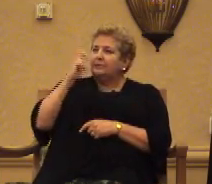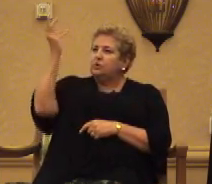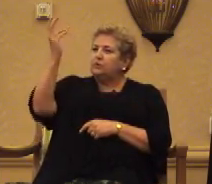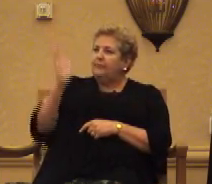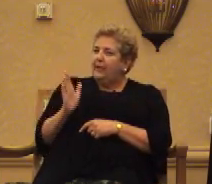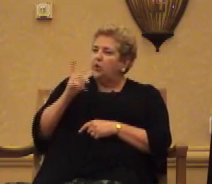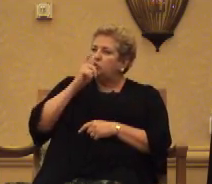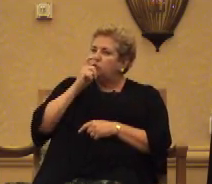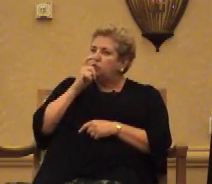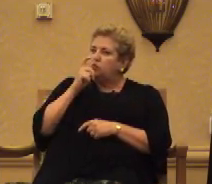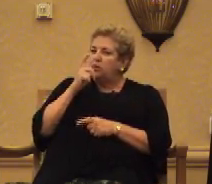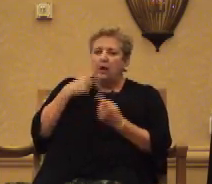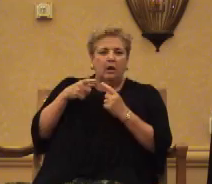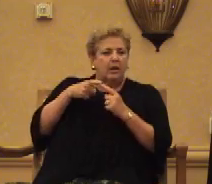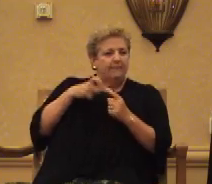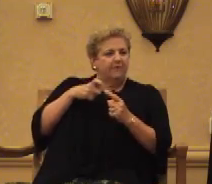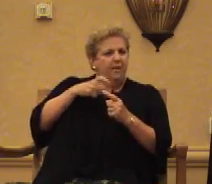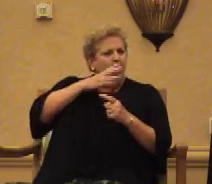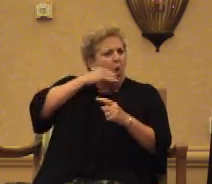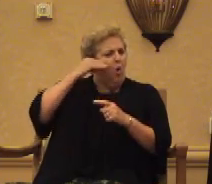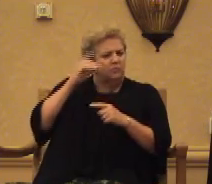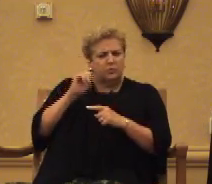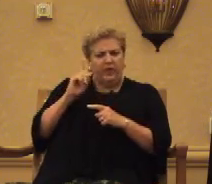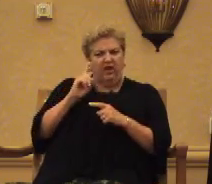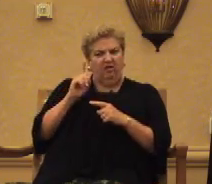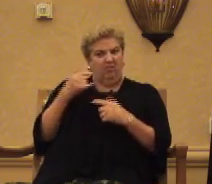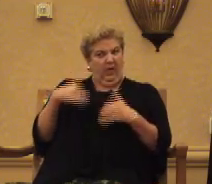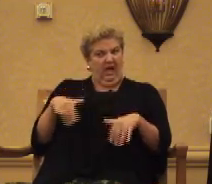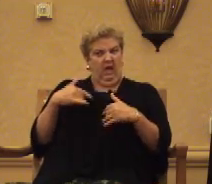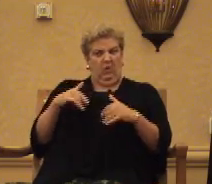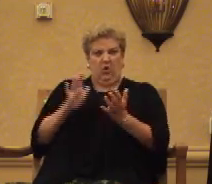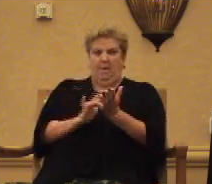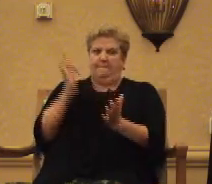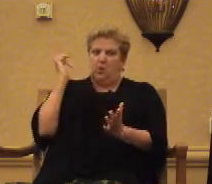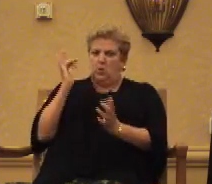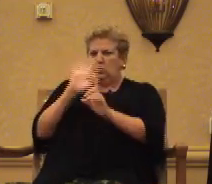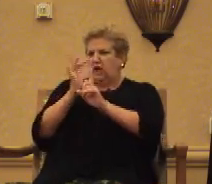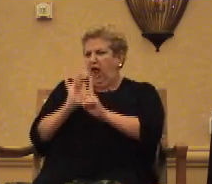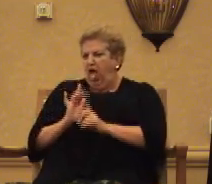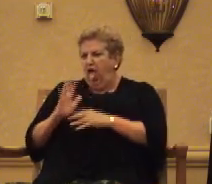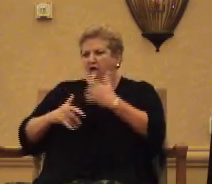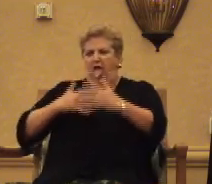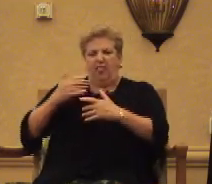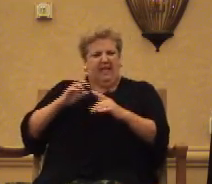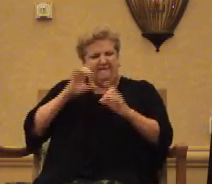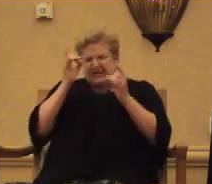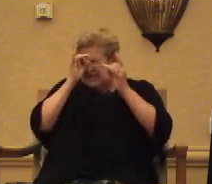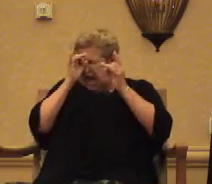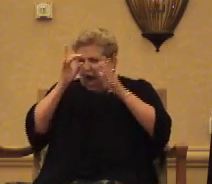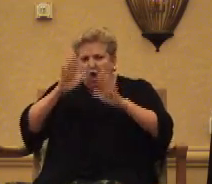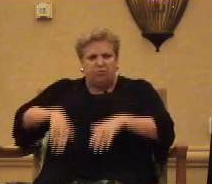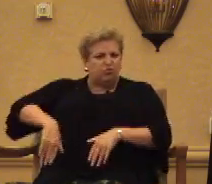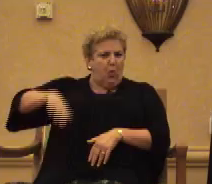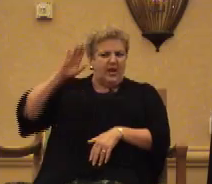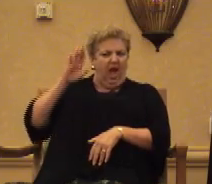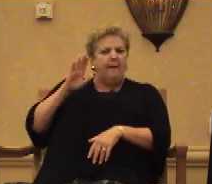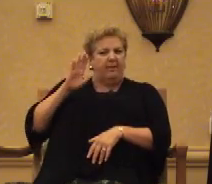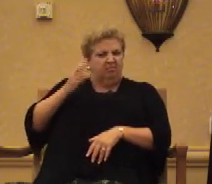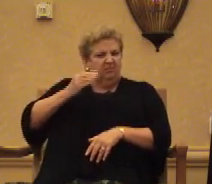from alcoholic homes where they're just really abused and had terrible, horrific childhoods, and they came out of that